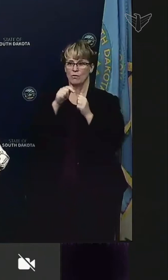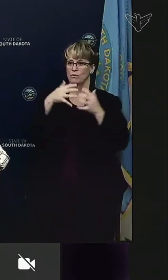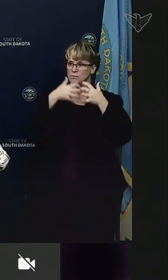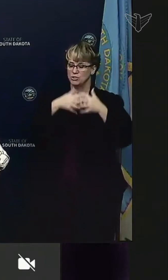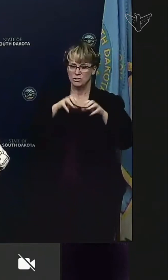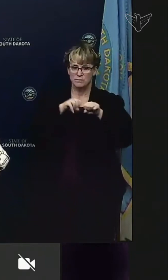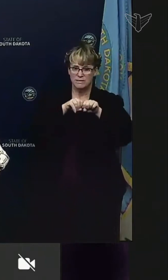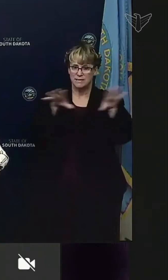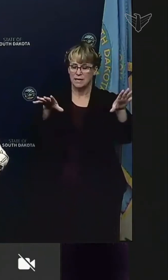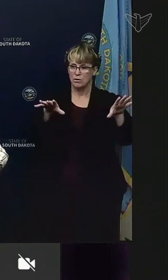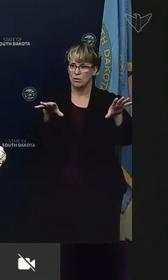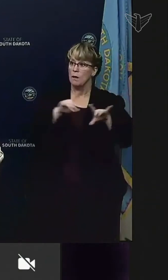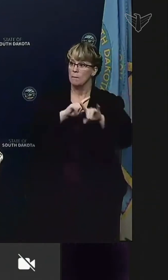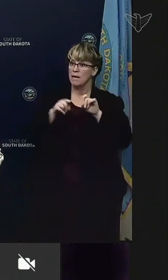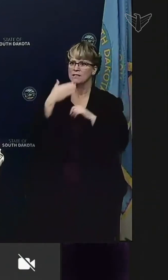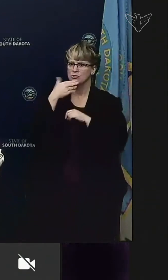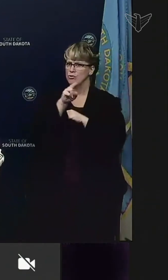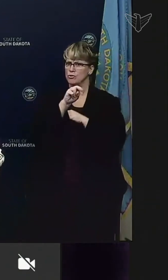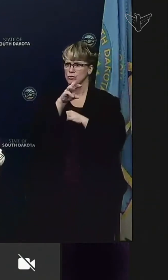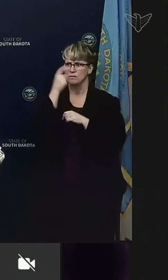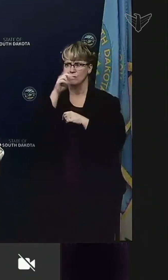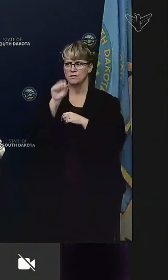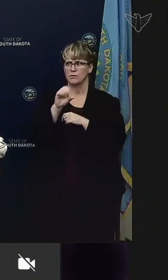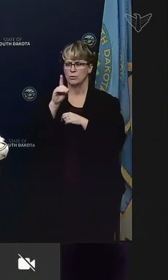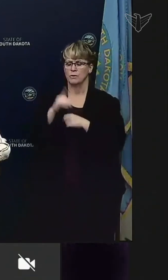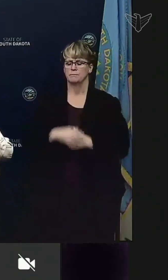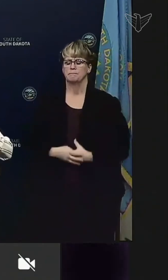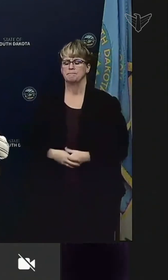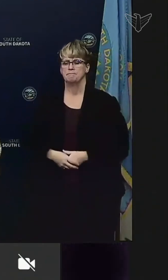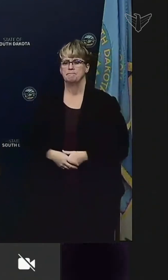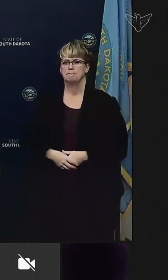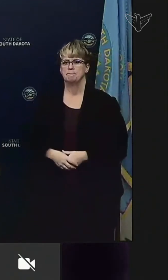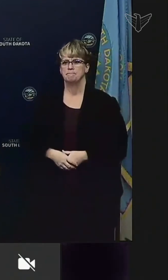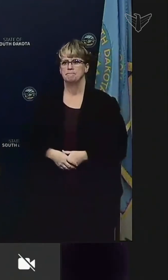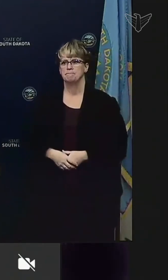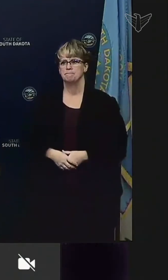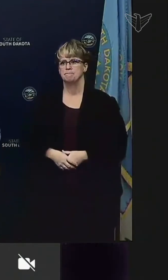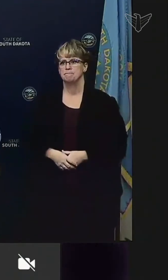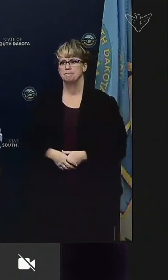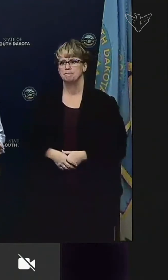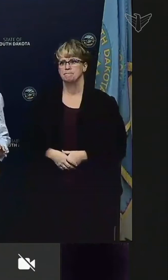additional machines, but this is good news for South Dakota.